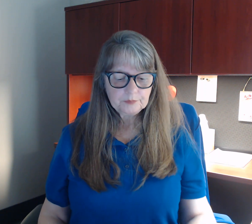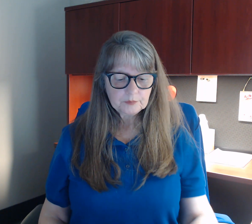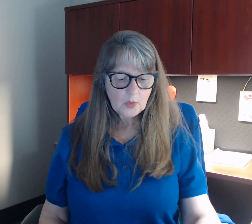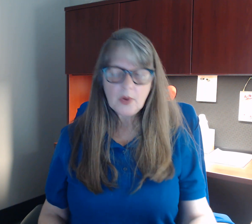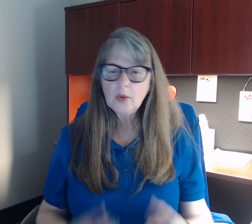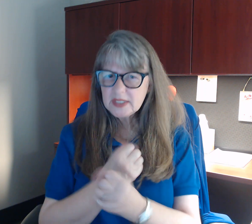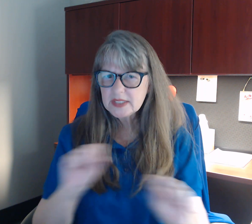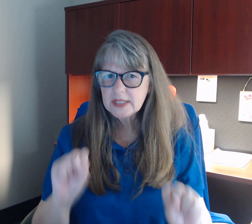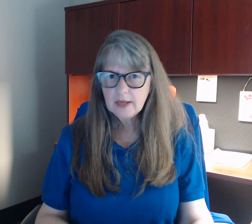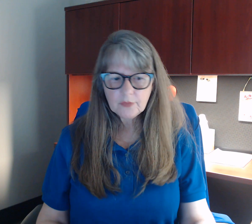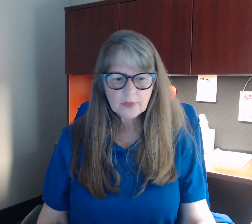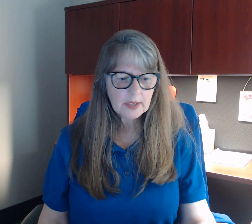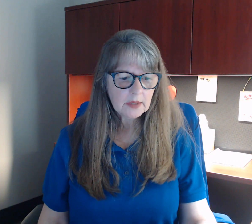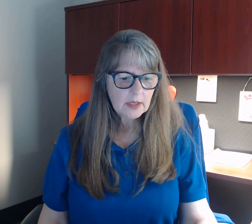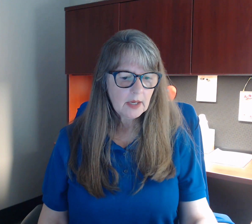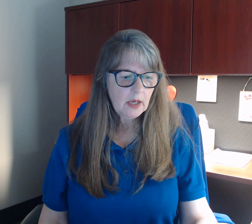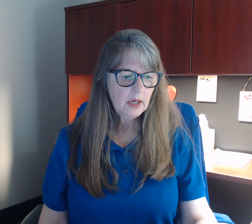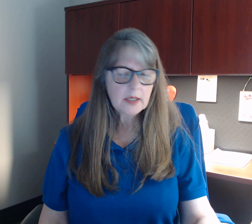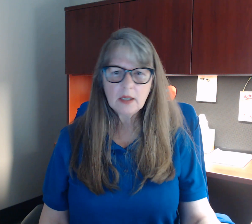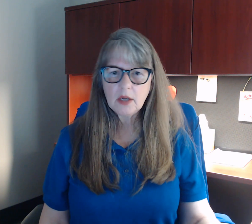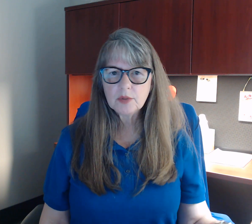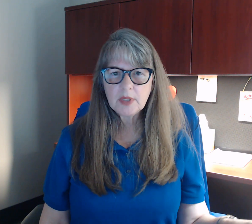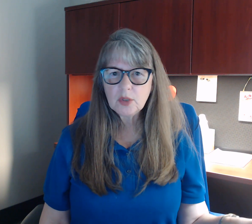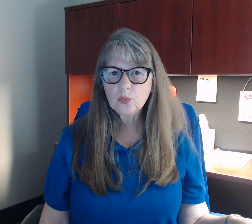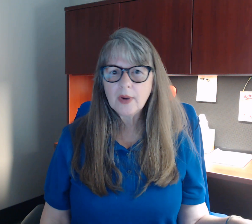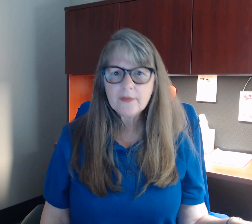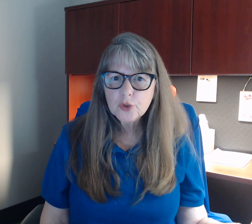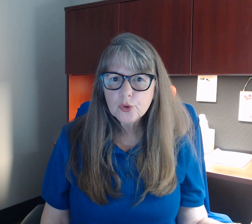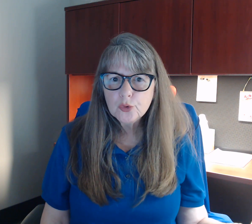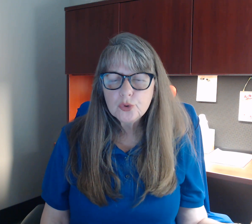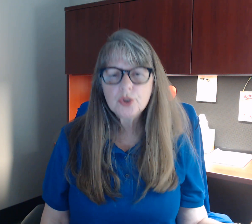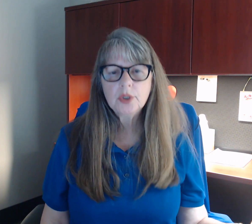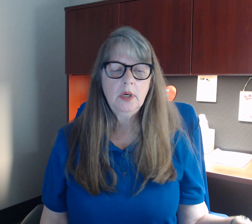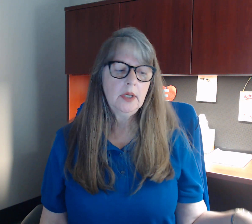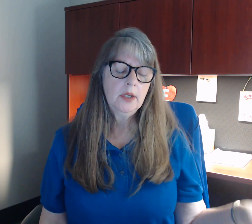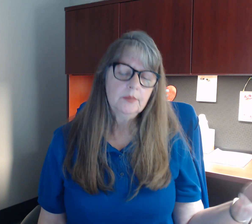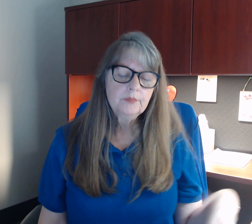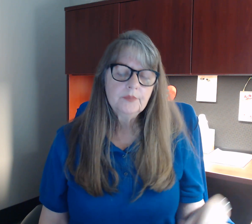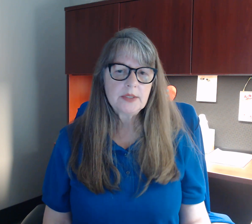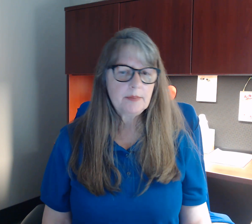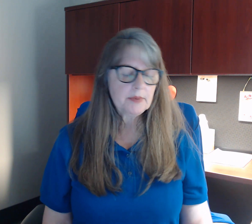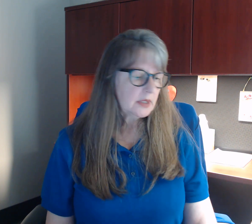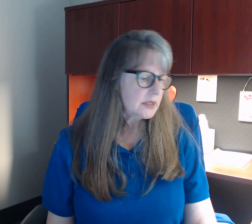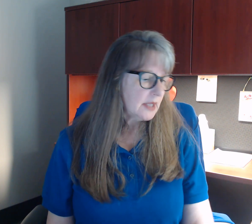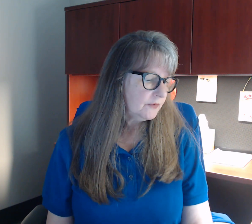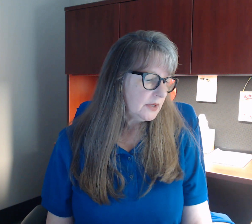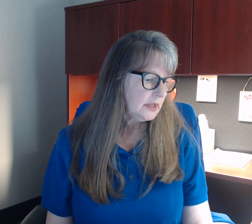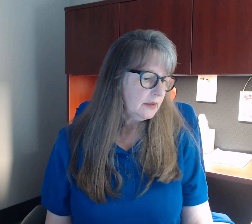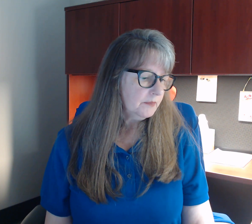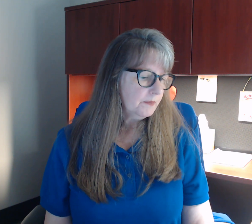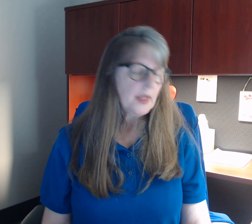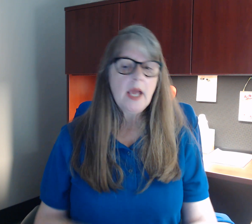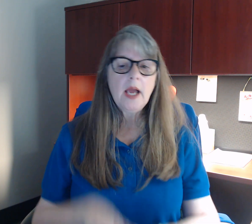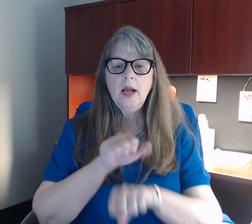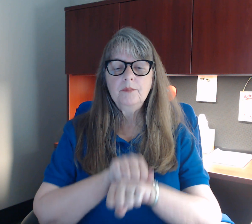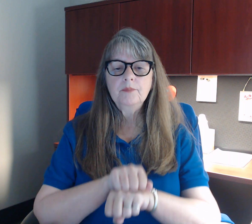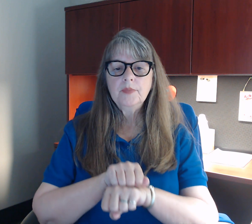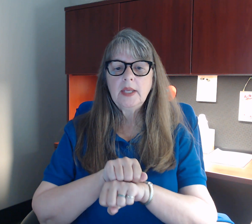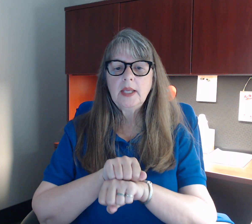We already did safe, right? It can also mean refuge, that type of thing, safety. Hill,